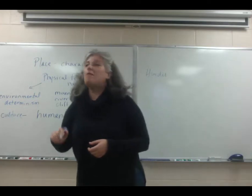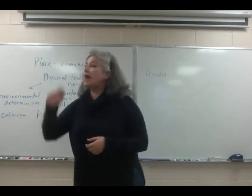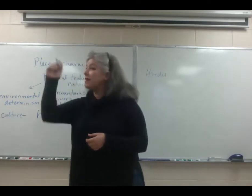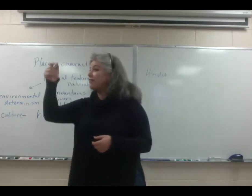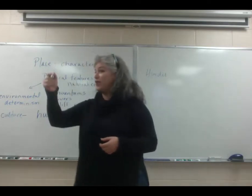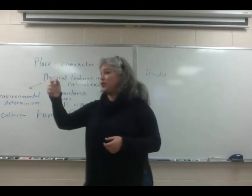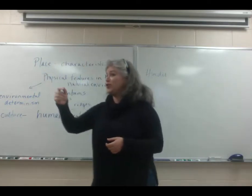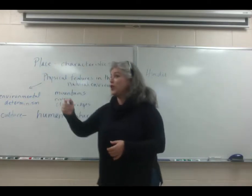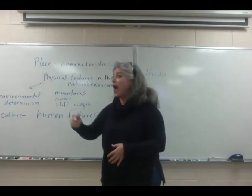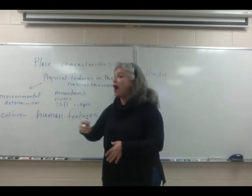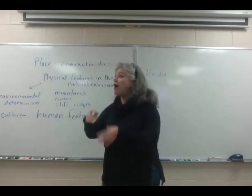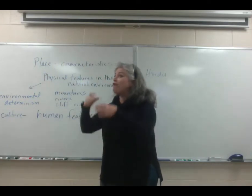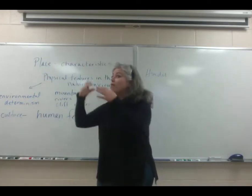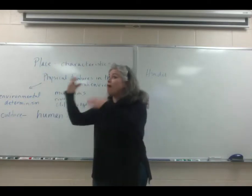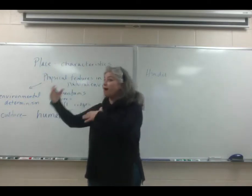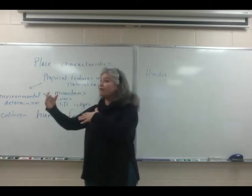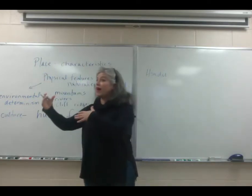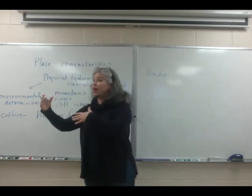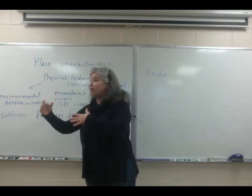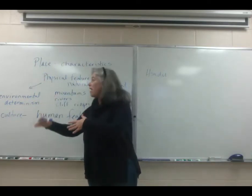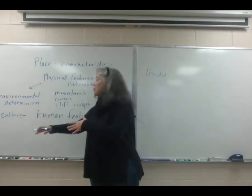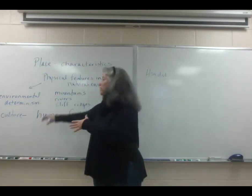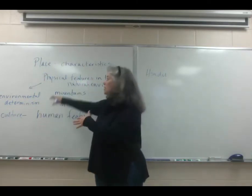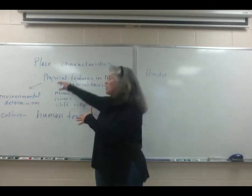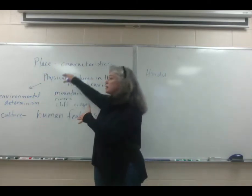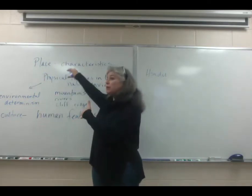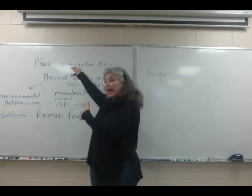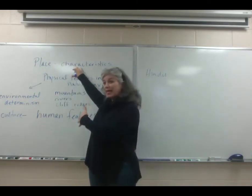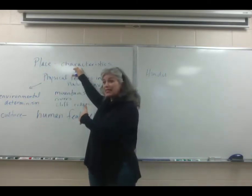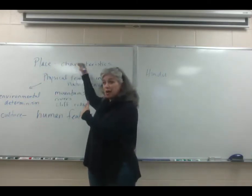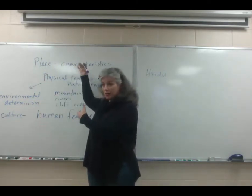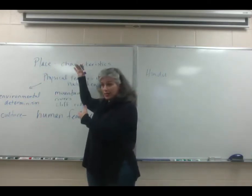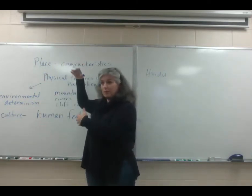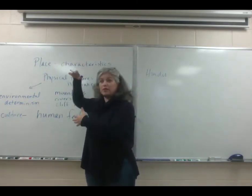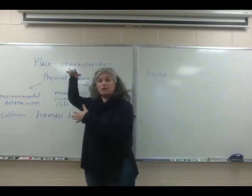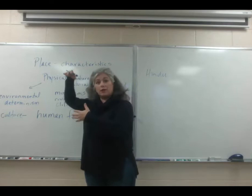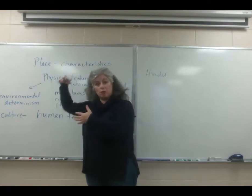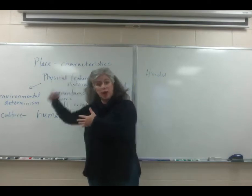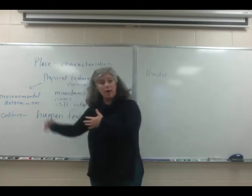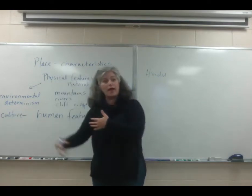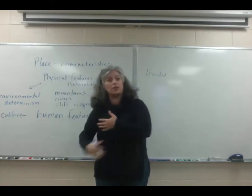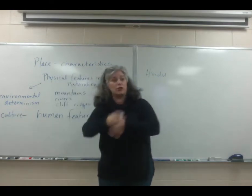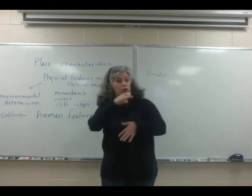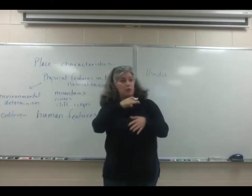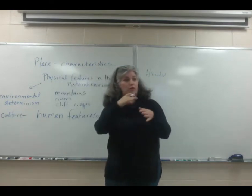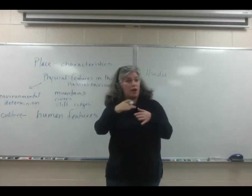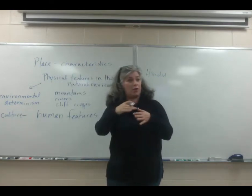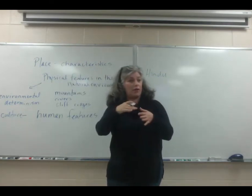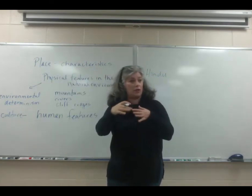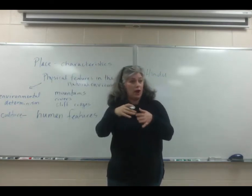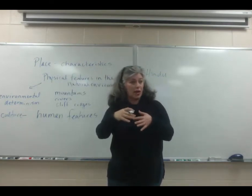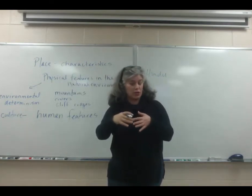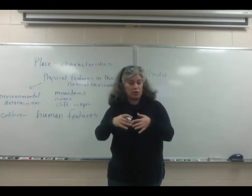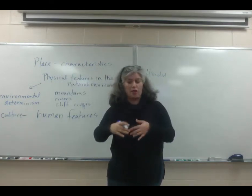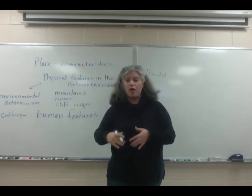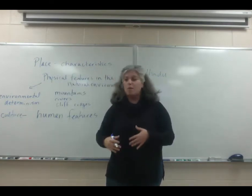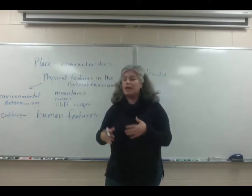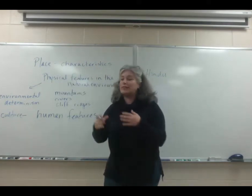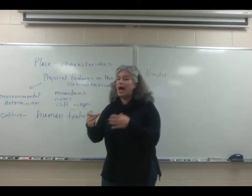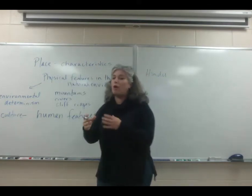Man-made features. So how have we modified our environment? So this place concept is linked right back to the human-environment interaction, because how have